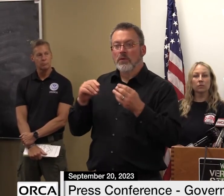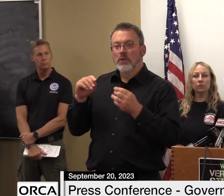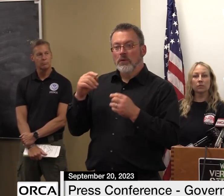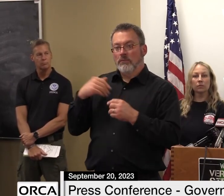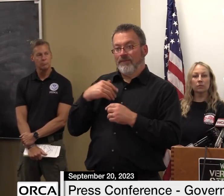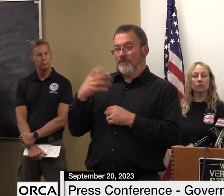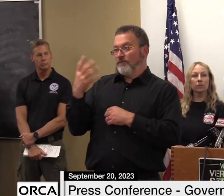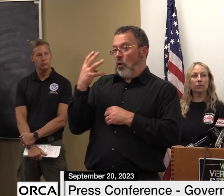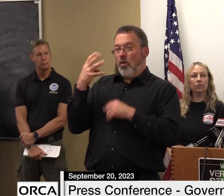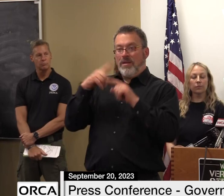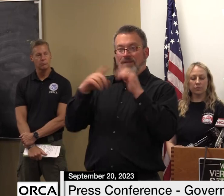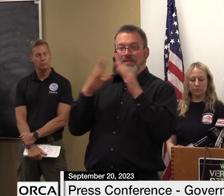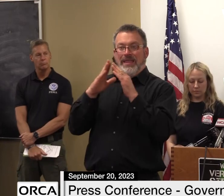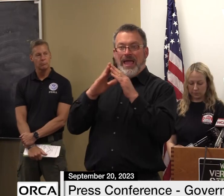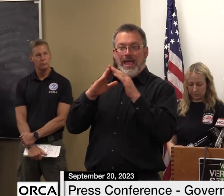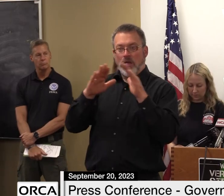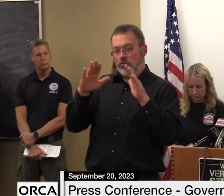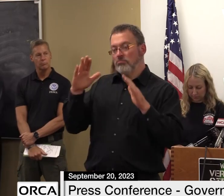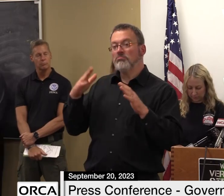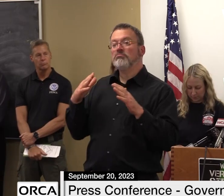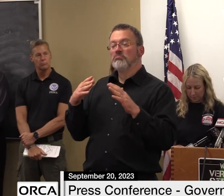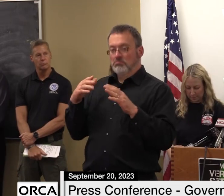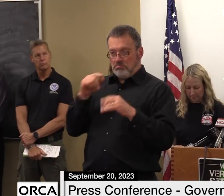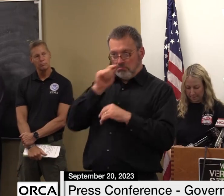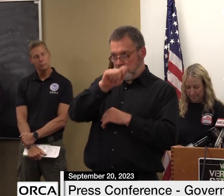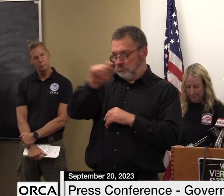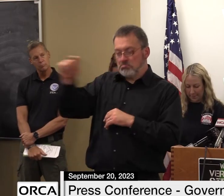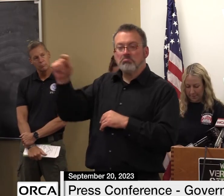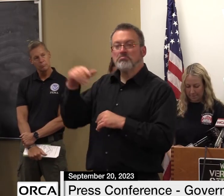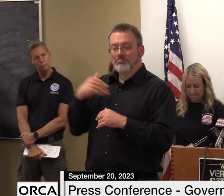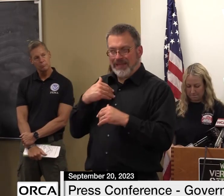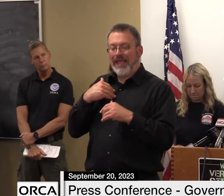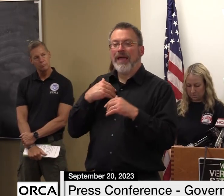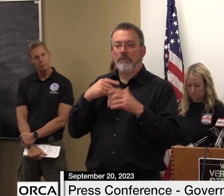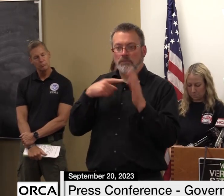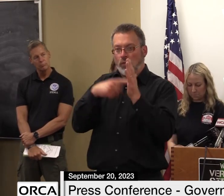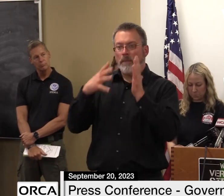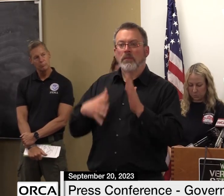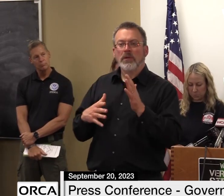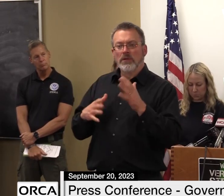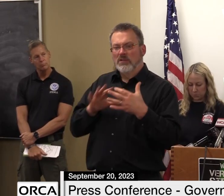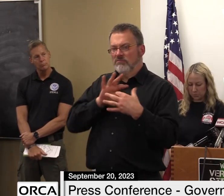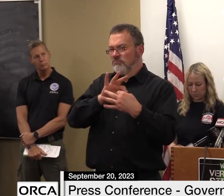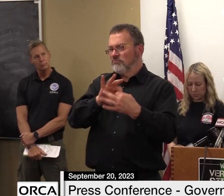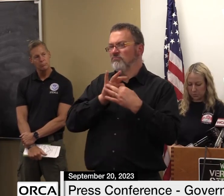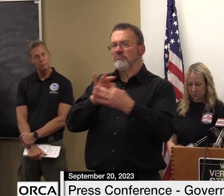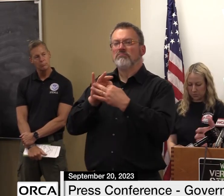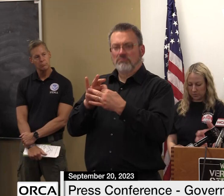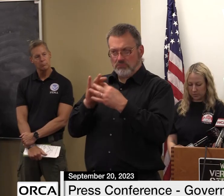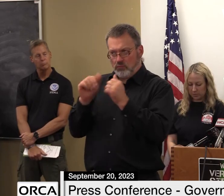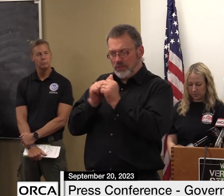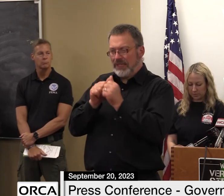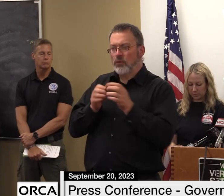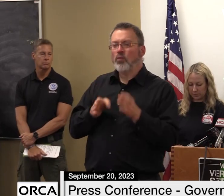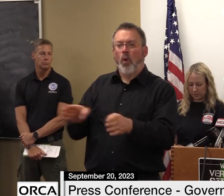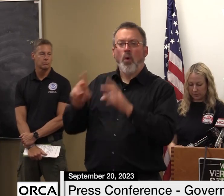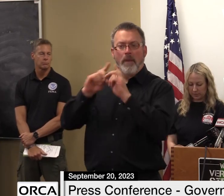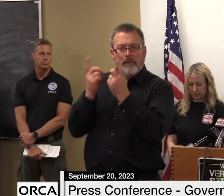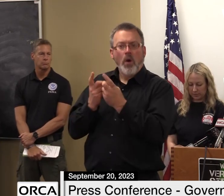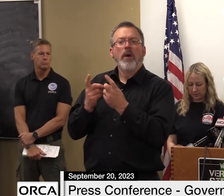our technicians and those towns. We have good rapport with road departments every day of the